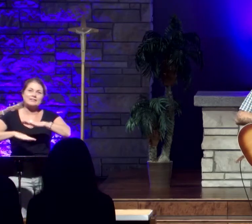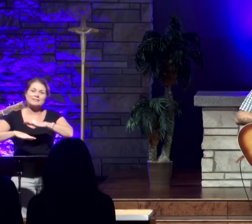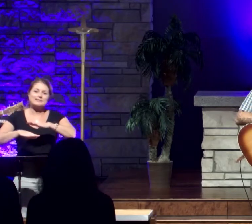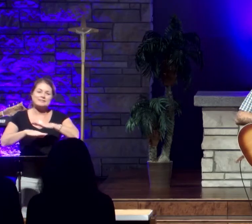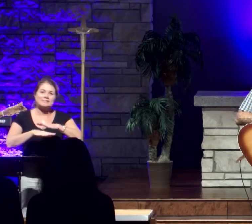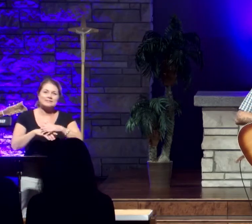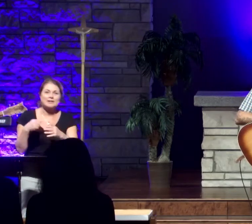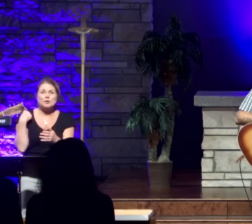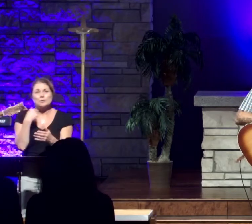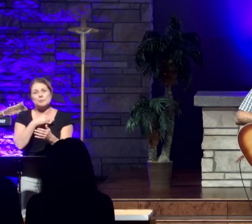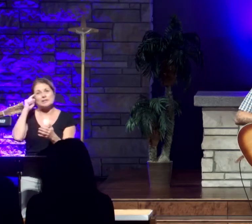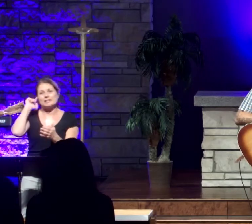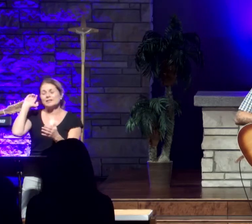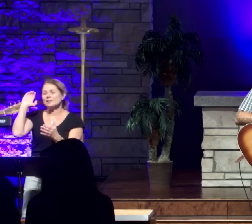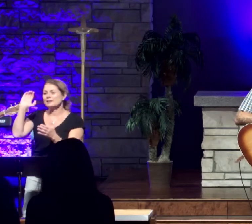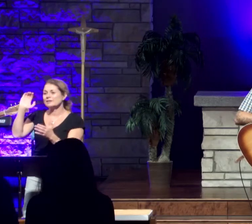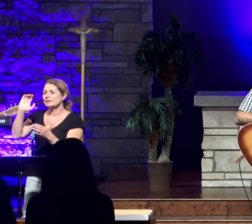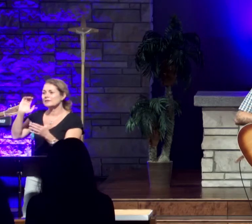foundation. We